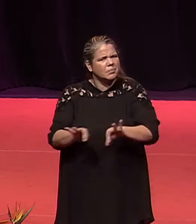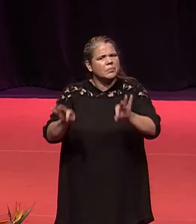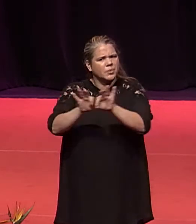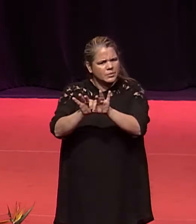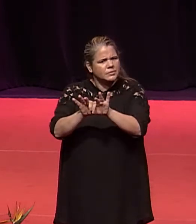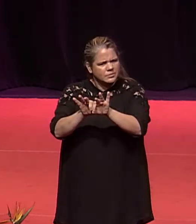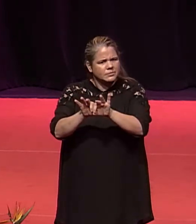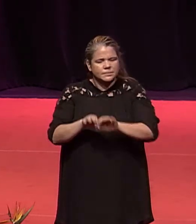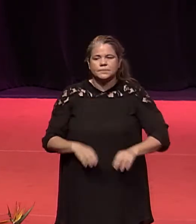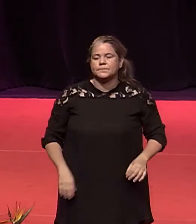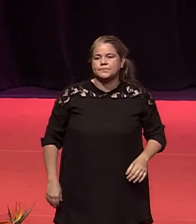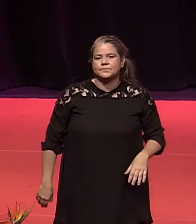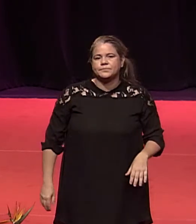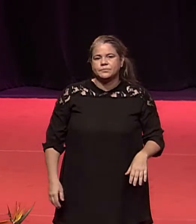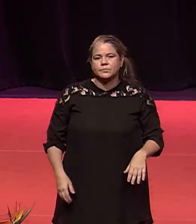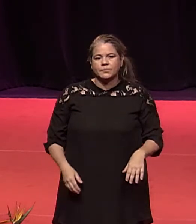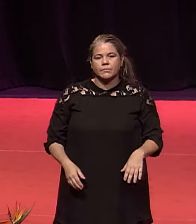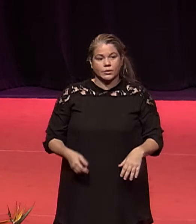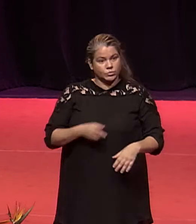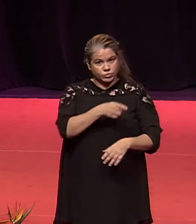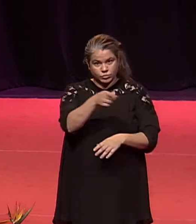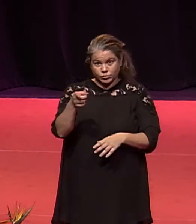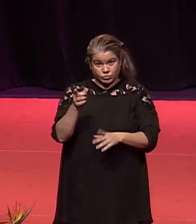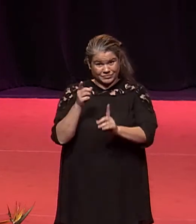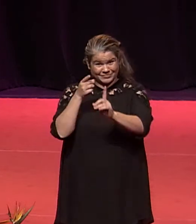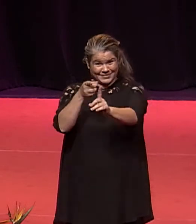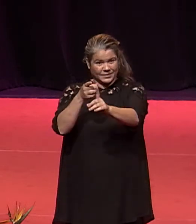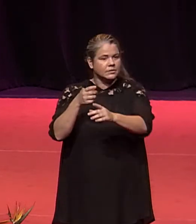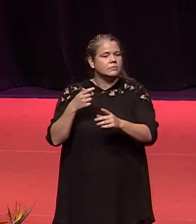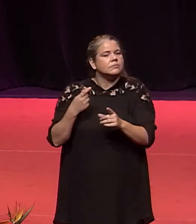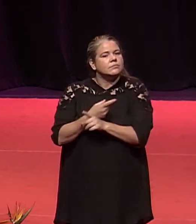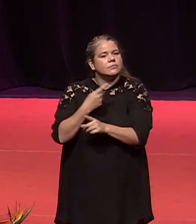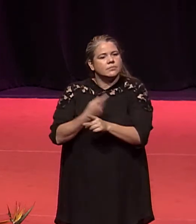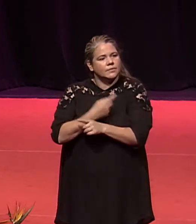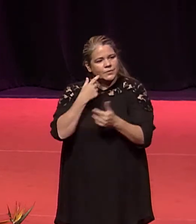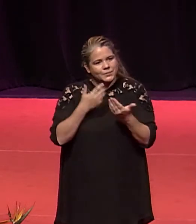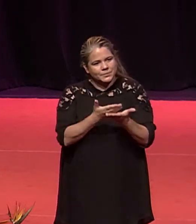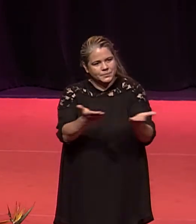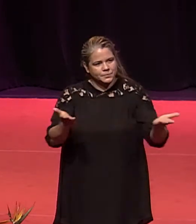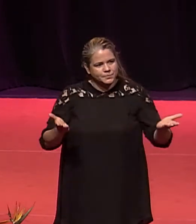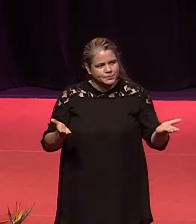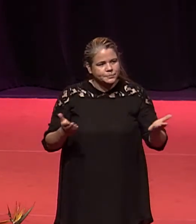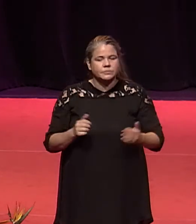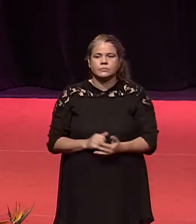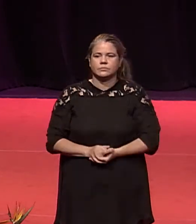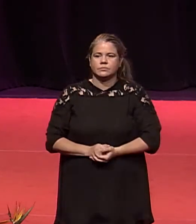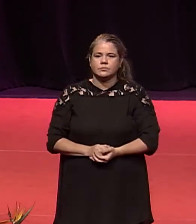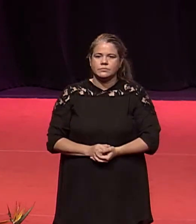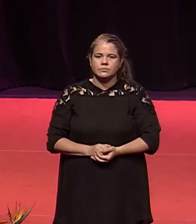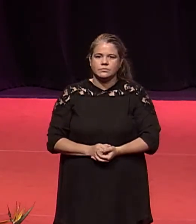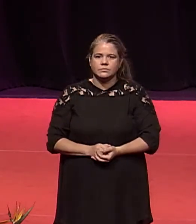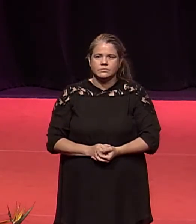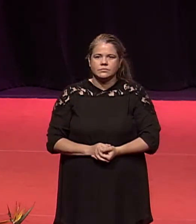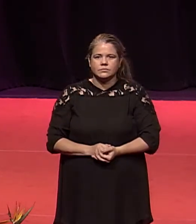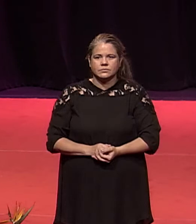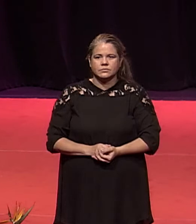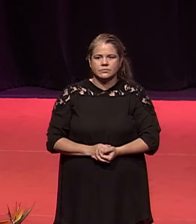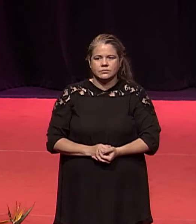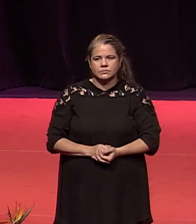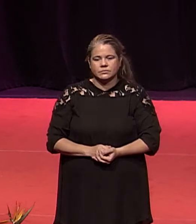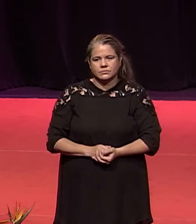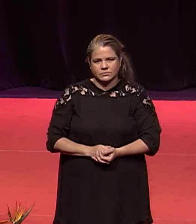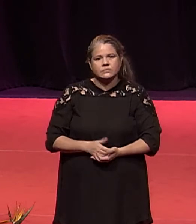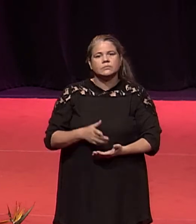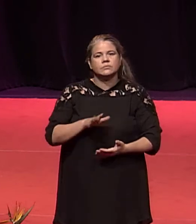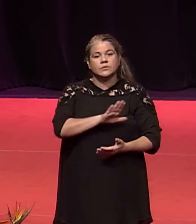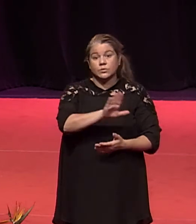seriously. Make sure you set the ones that are right for you. And make sure you remind yourself of your goals